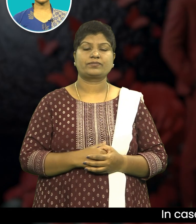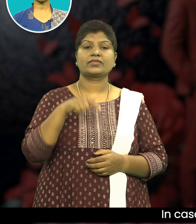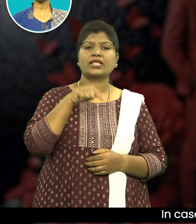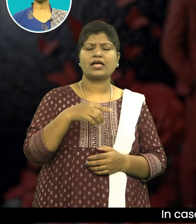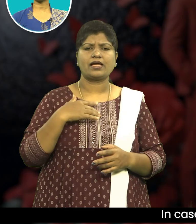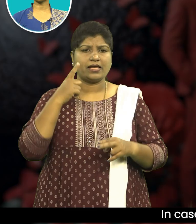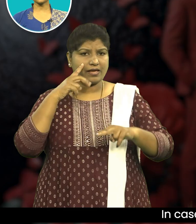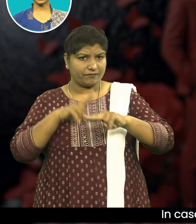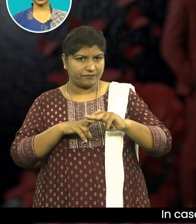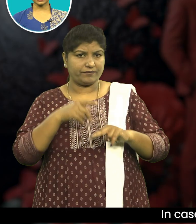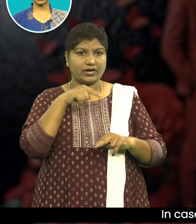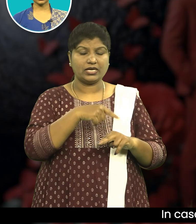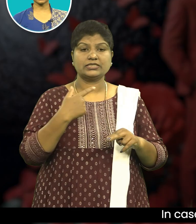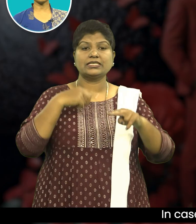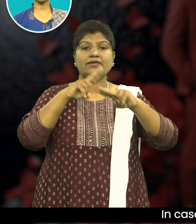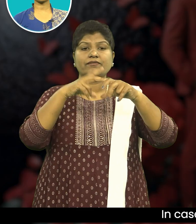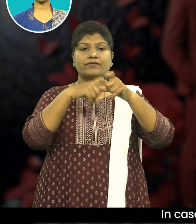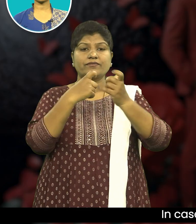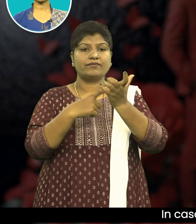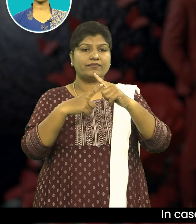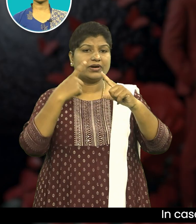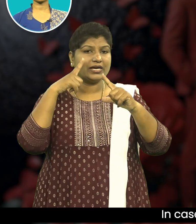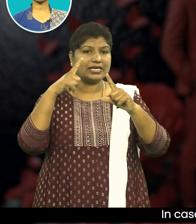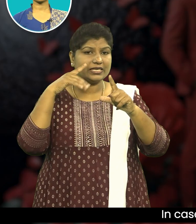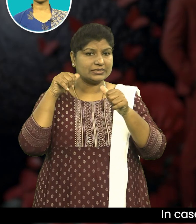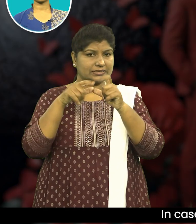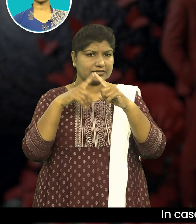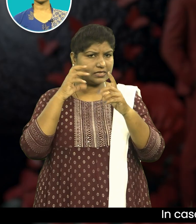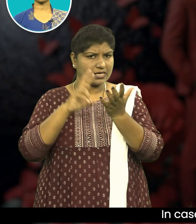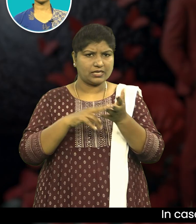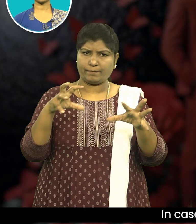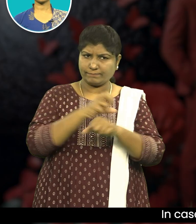In case there is no fertilization,